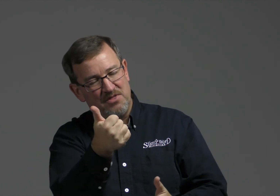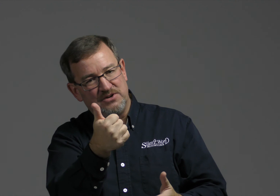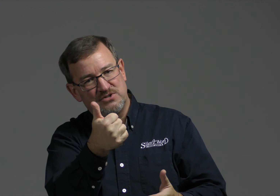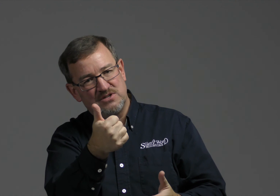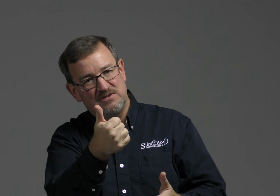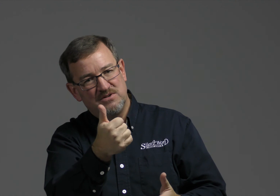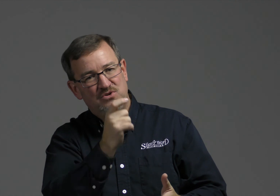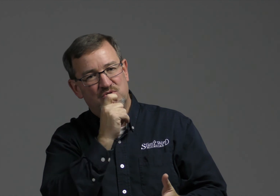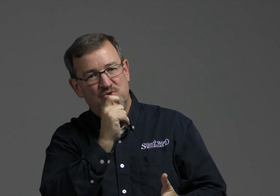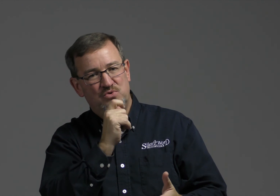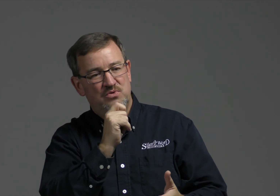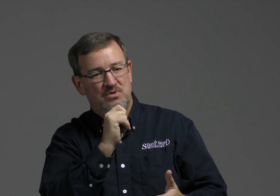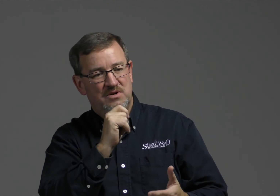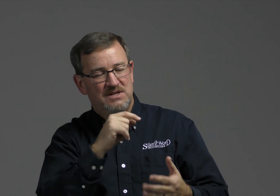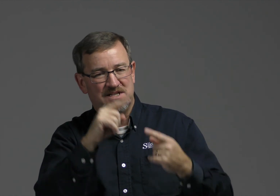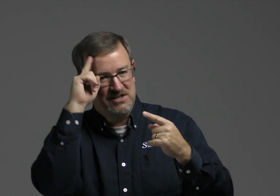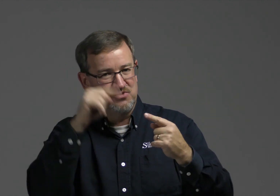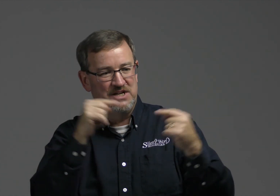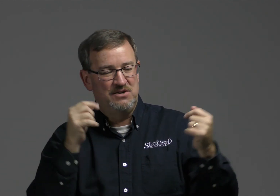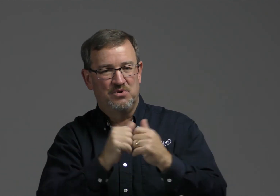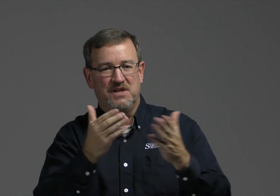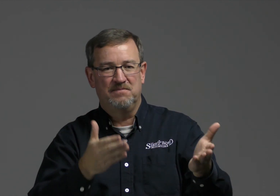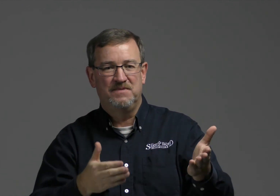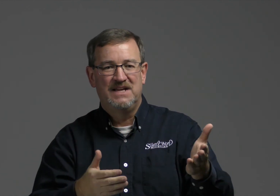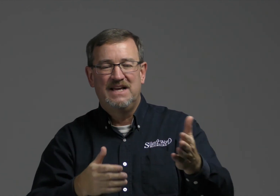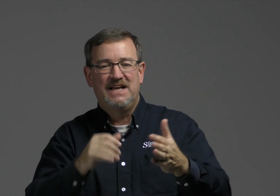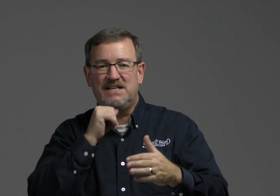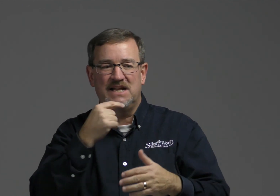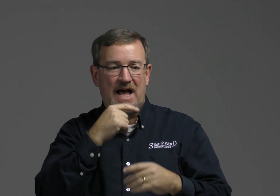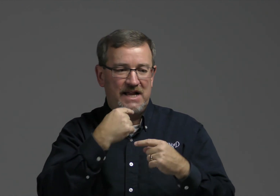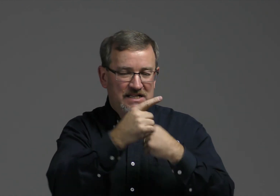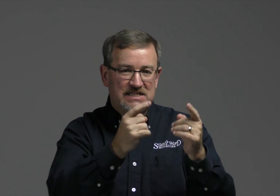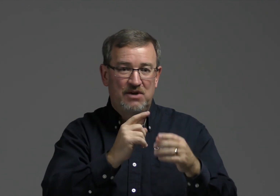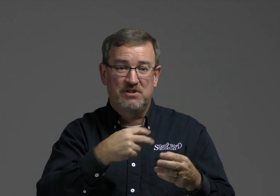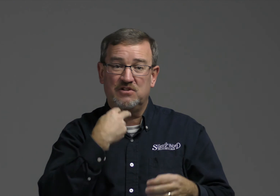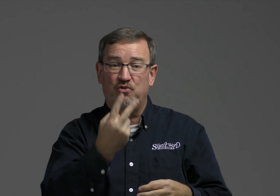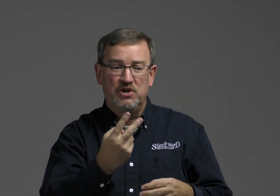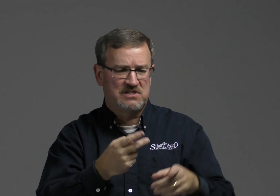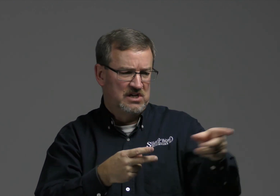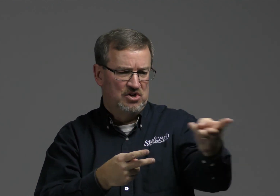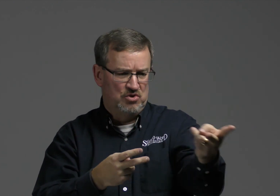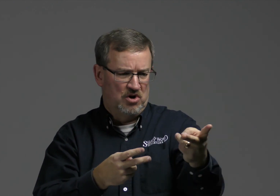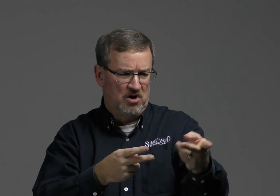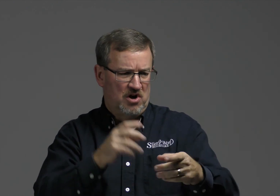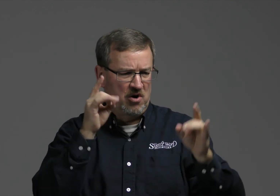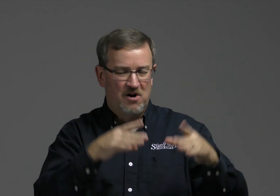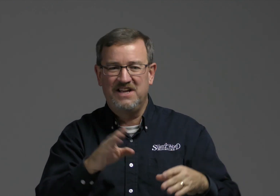condemned the others who disagreed with him. He didn't say with his voice, "You all are heart." He